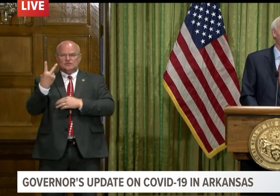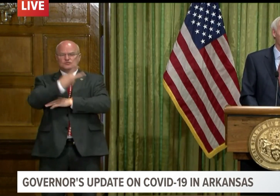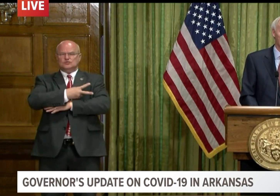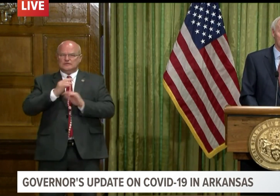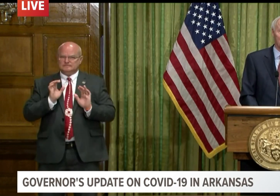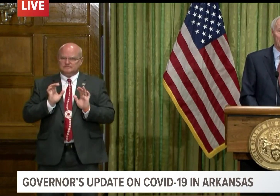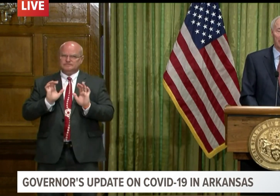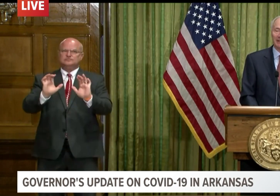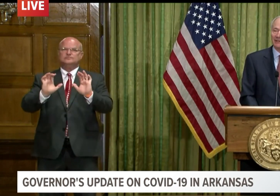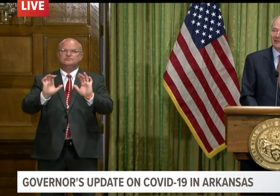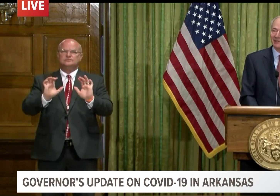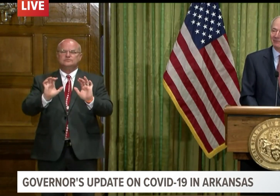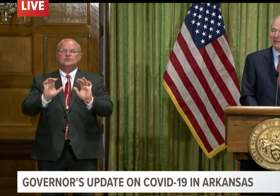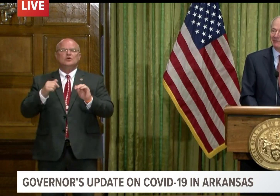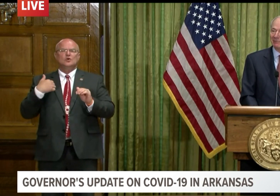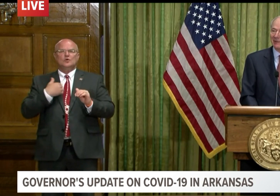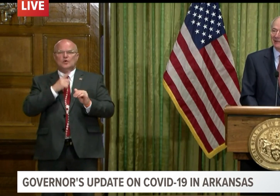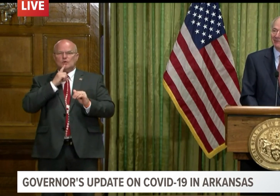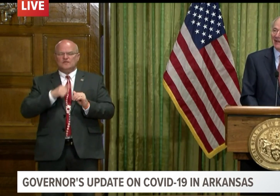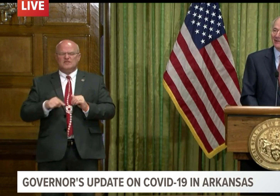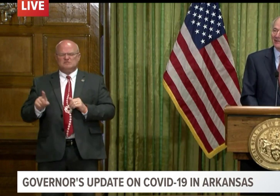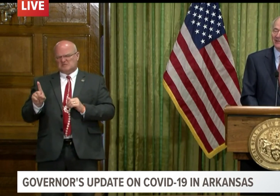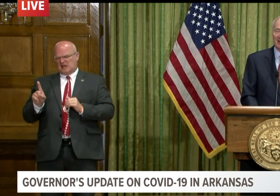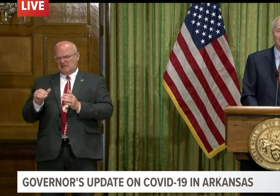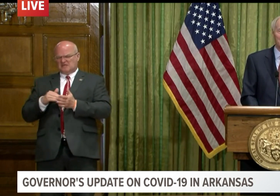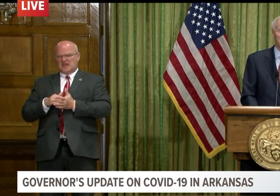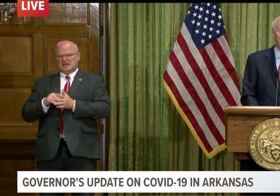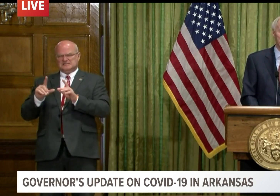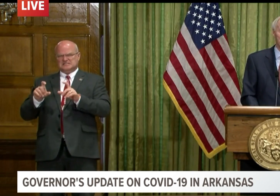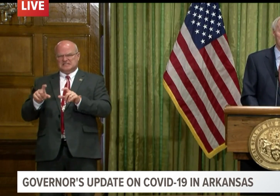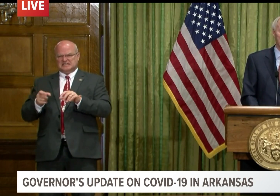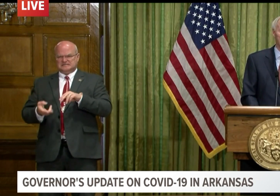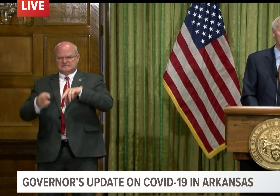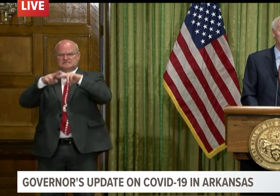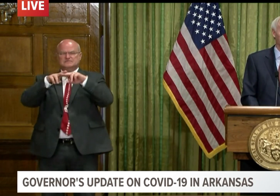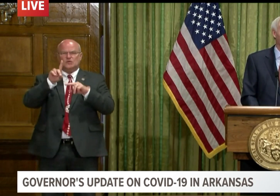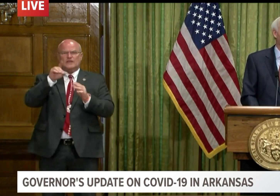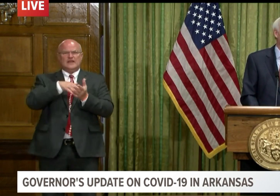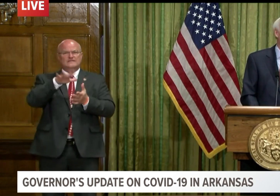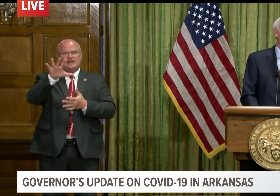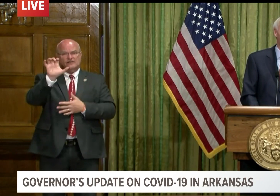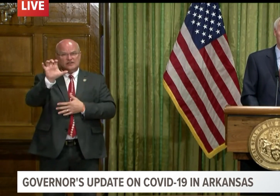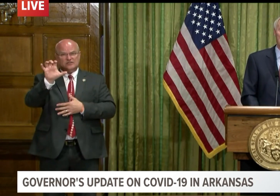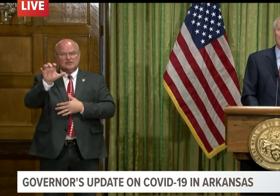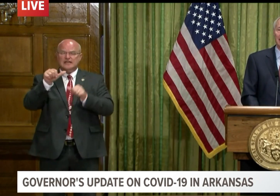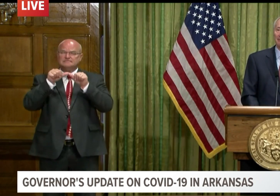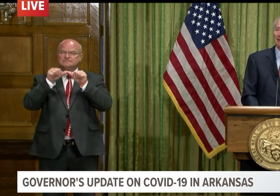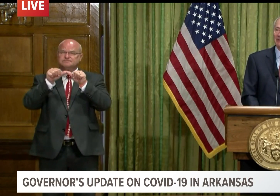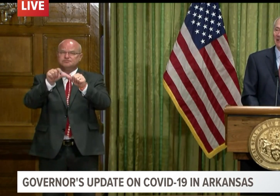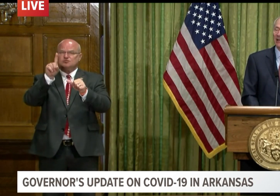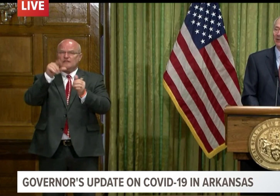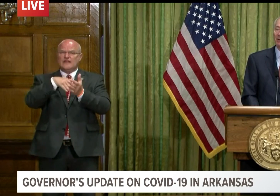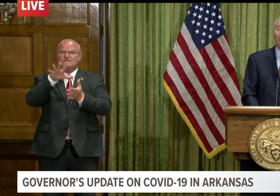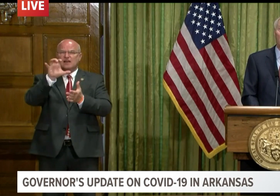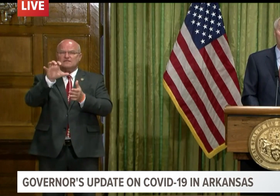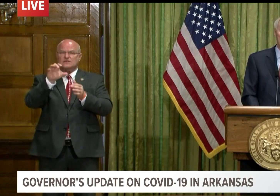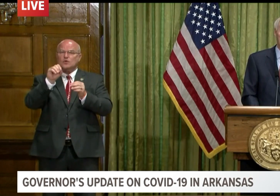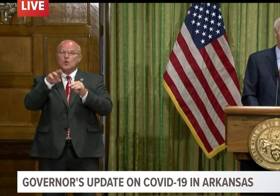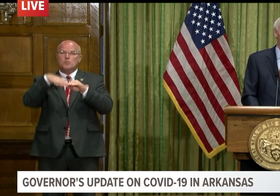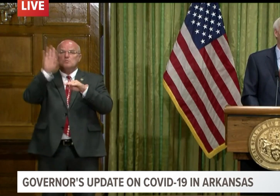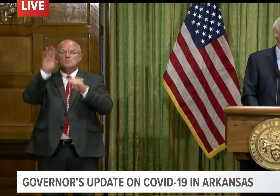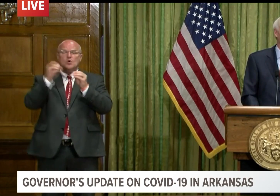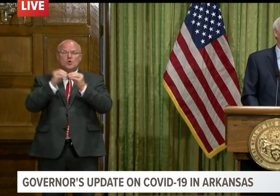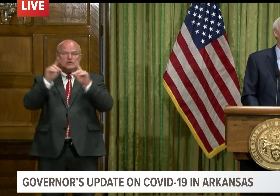2-day surge. We went really from about 1,000 testing up to 1,500, and we've stayed right at 1,500 or